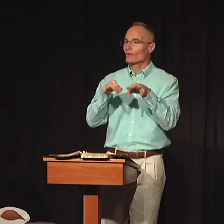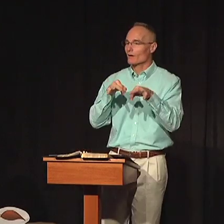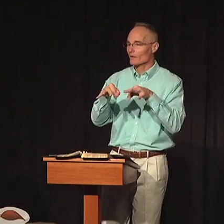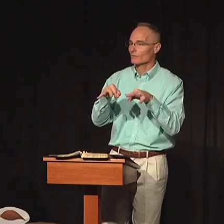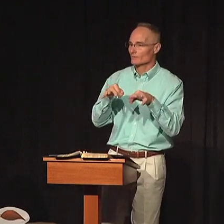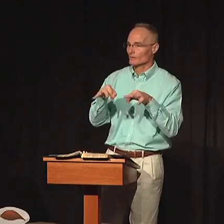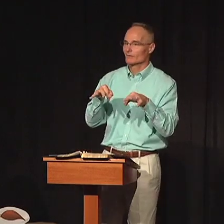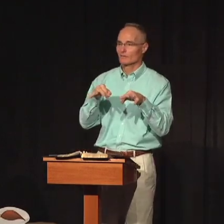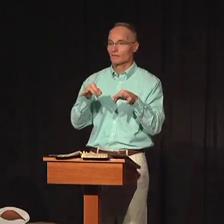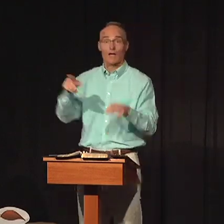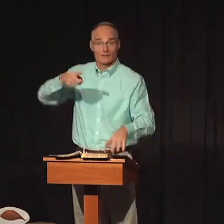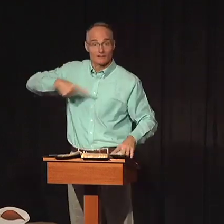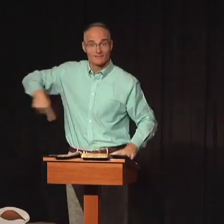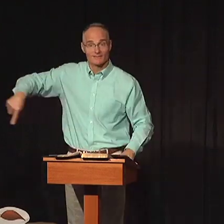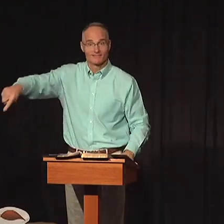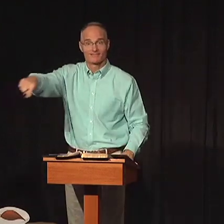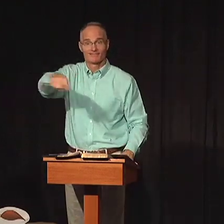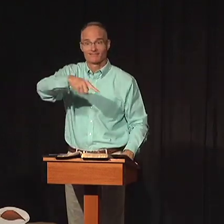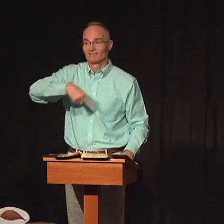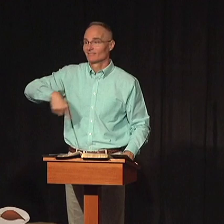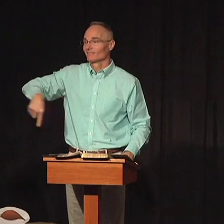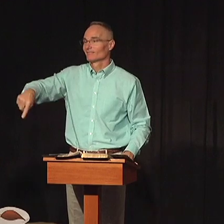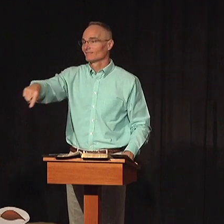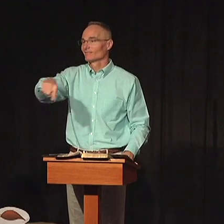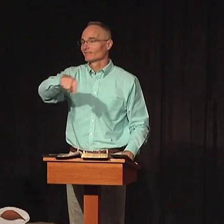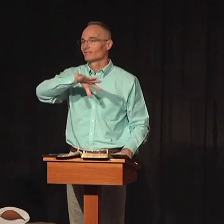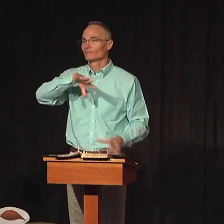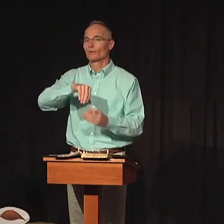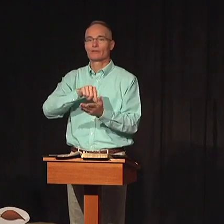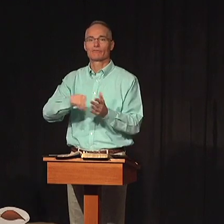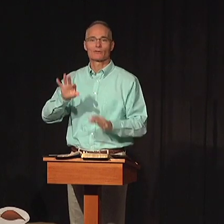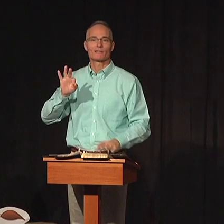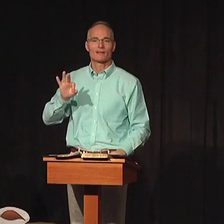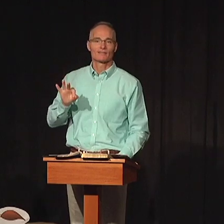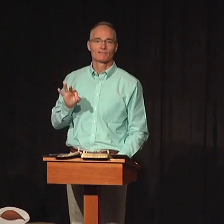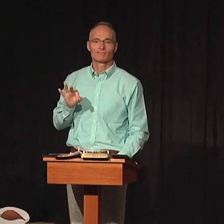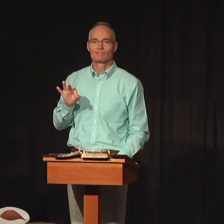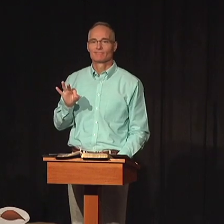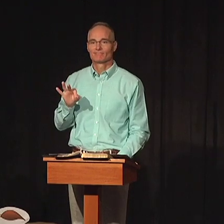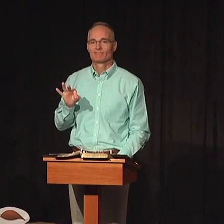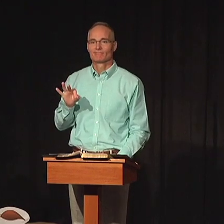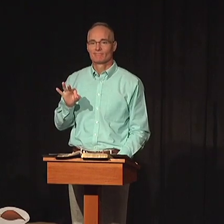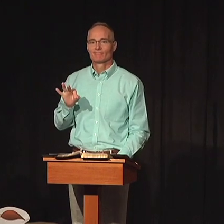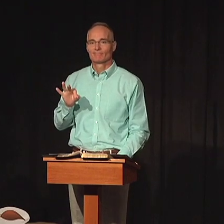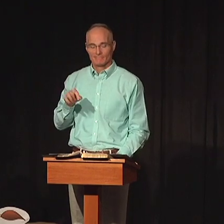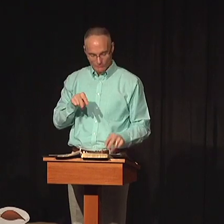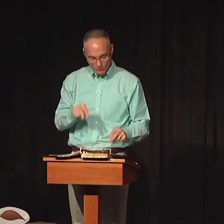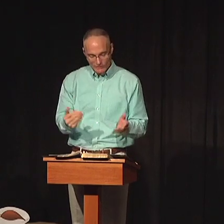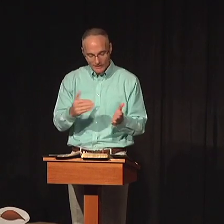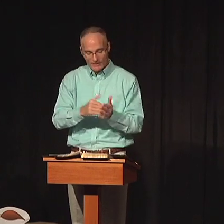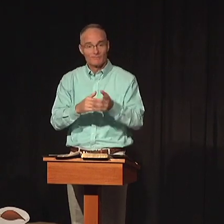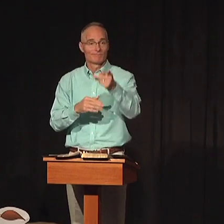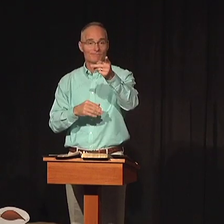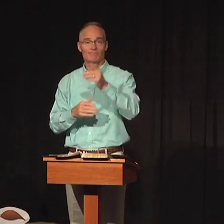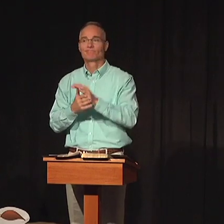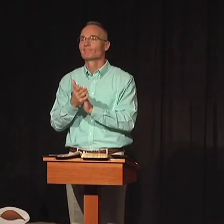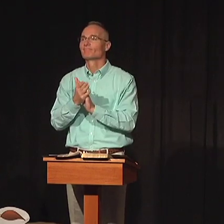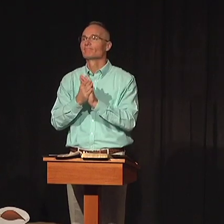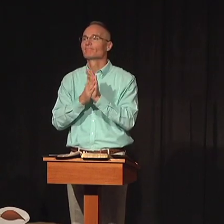So Peter describes here, us. He's talking about us within verse 9. So let's look at that